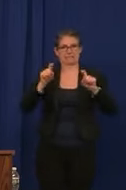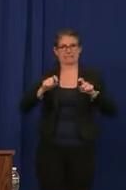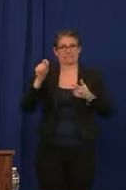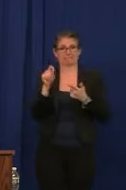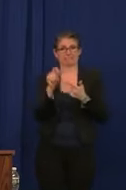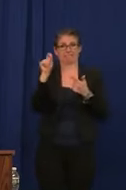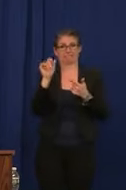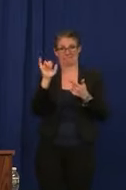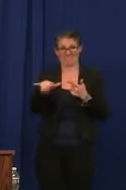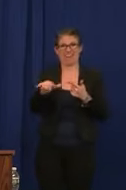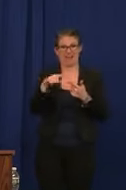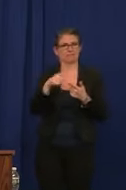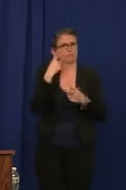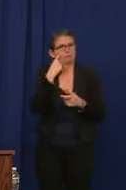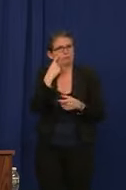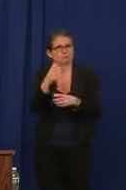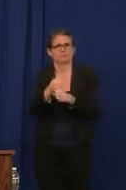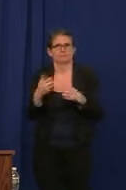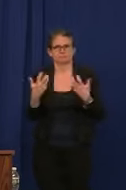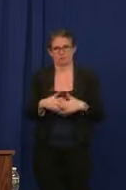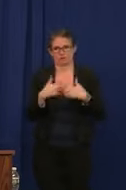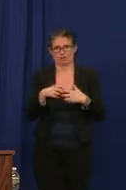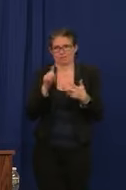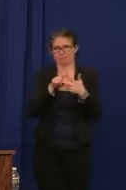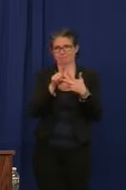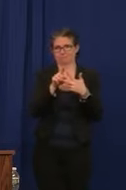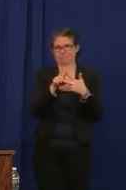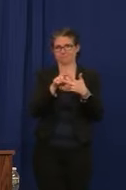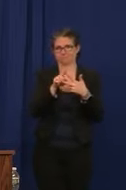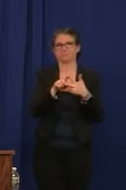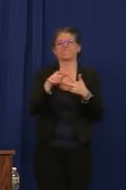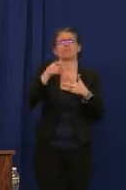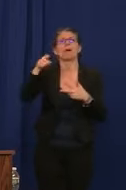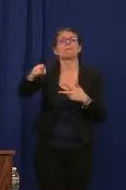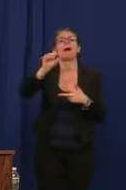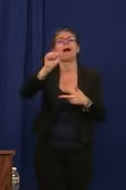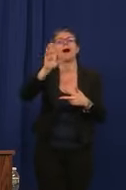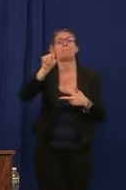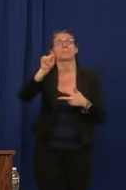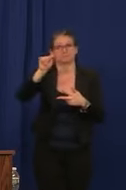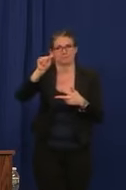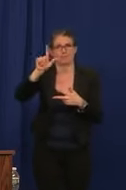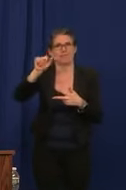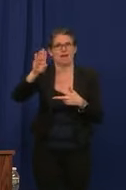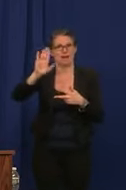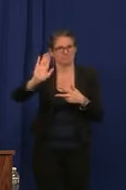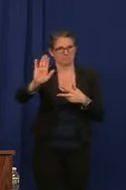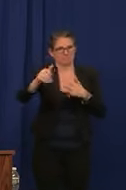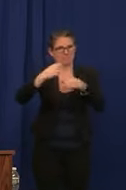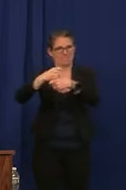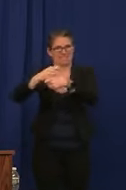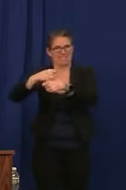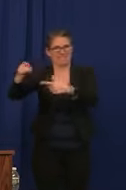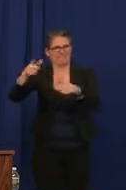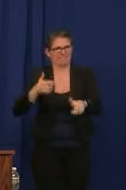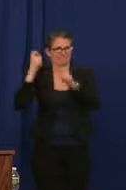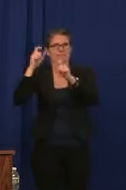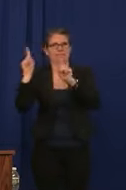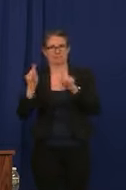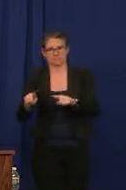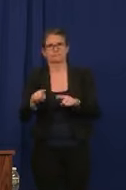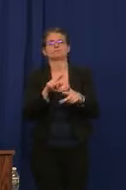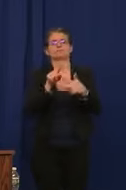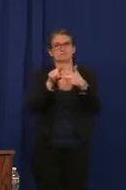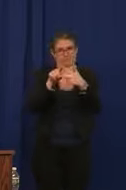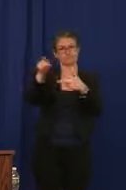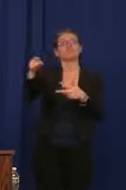Abbott, as well as a number of test kits, although the number that we got was not what we were initially told we would get.